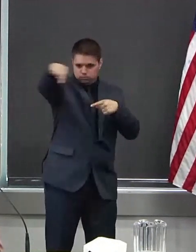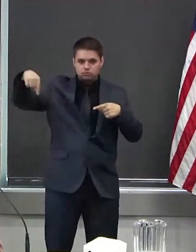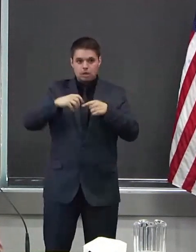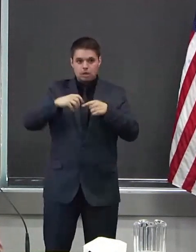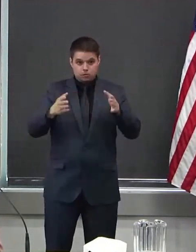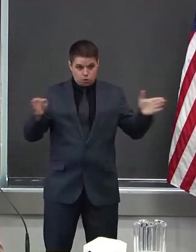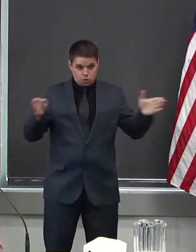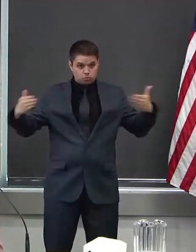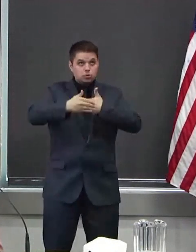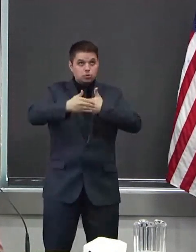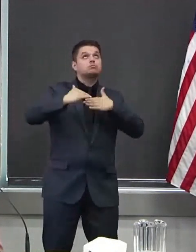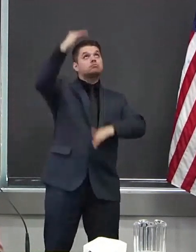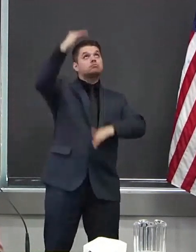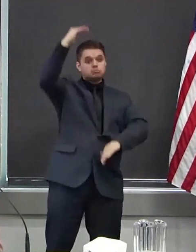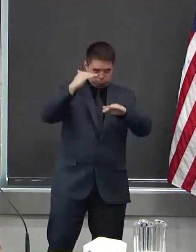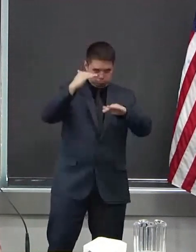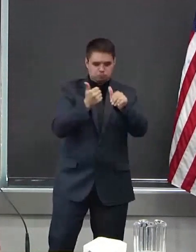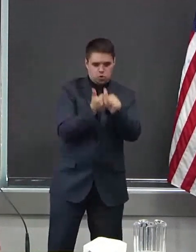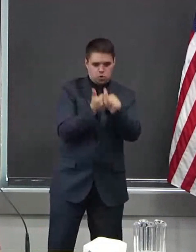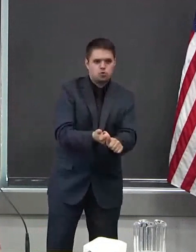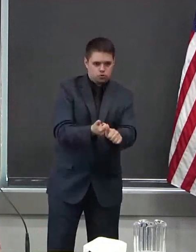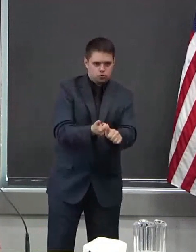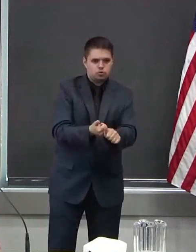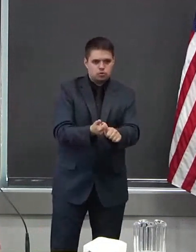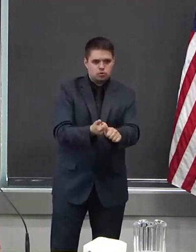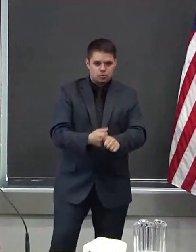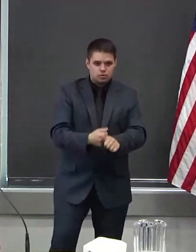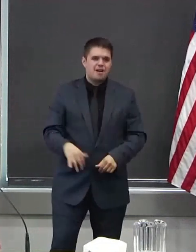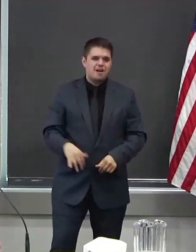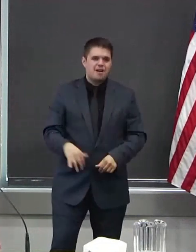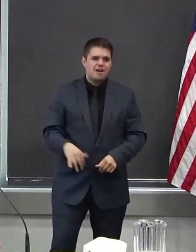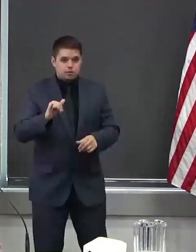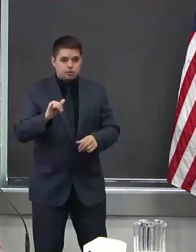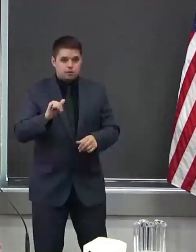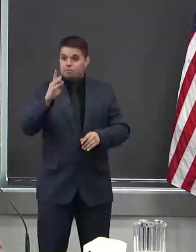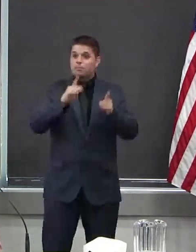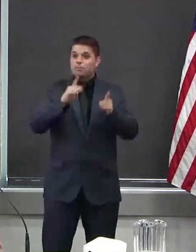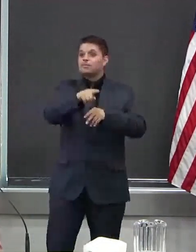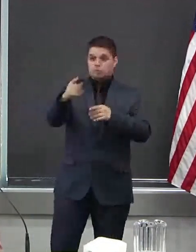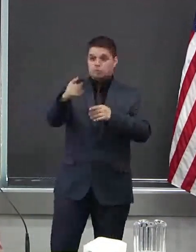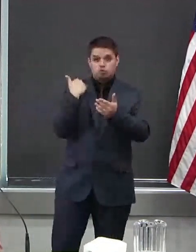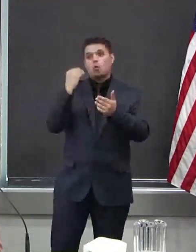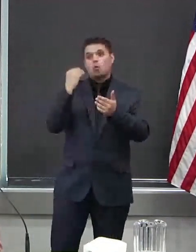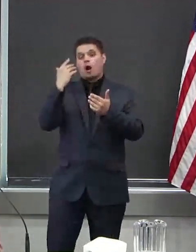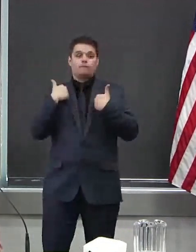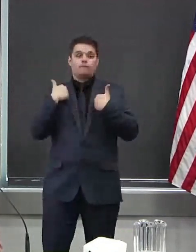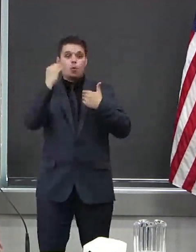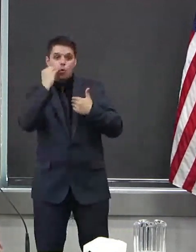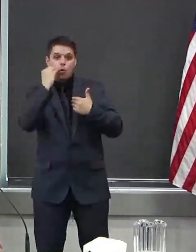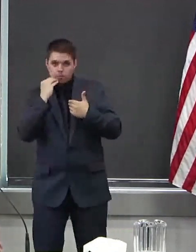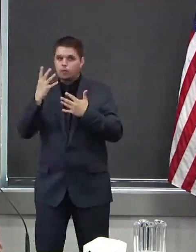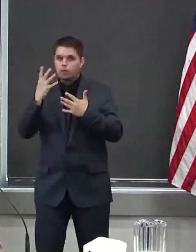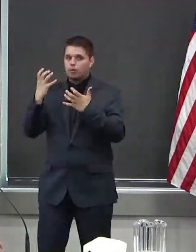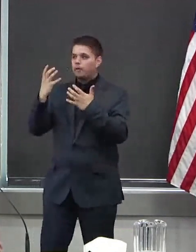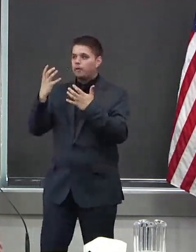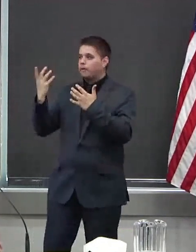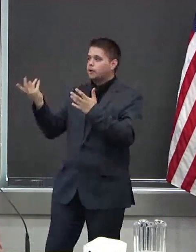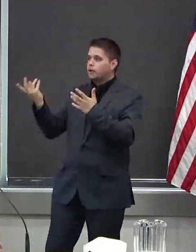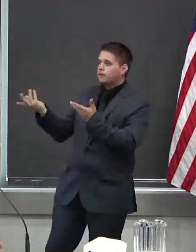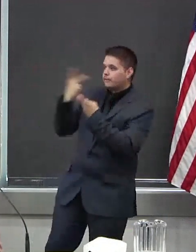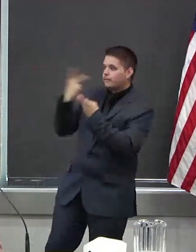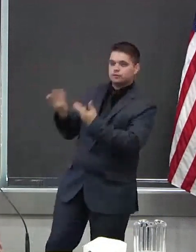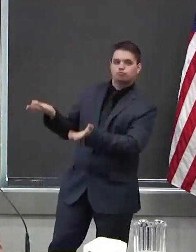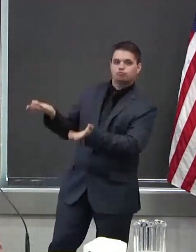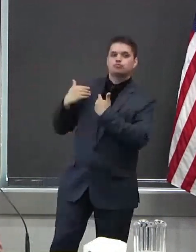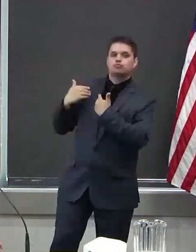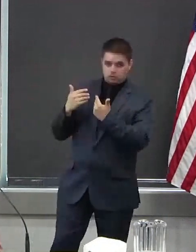people who can gather in your backyard from a barbecue for those people entering in phase 2. So we'll have some very specific